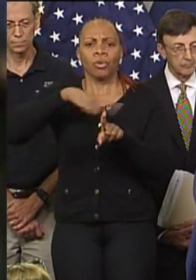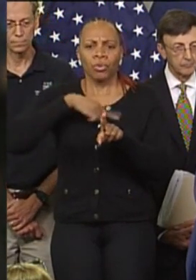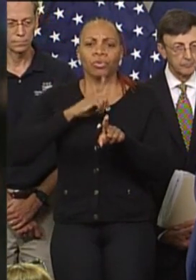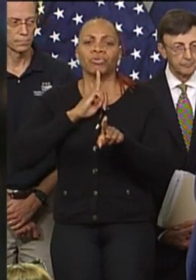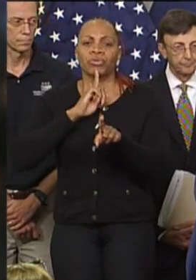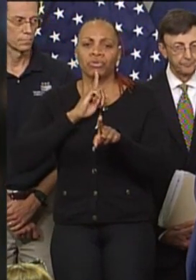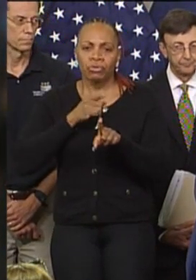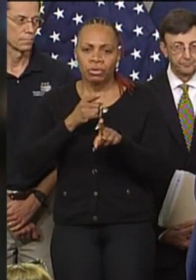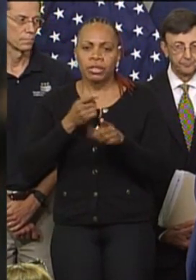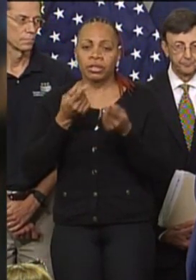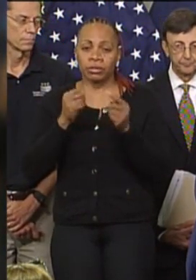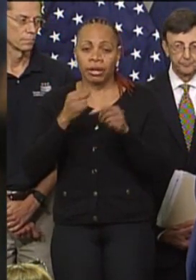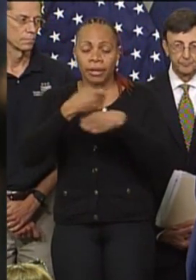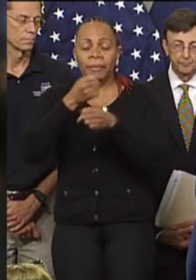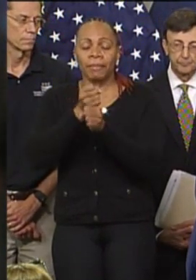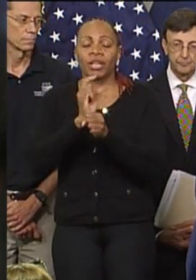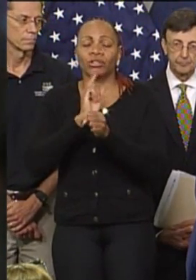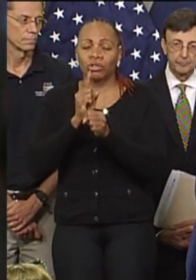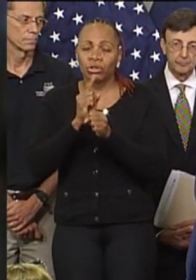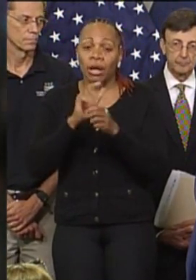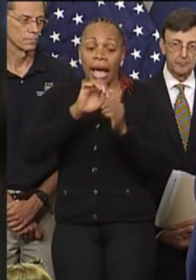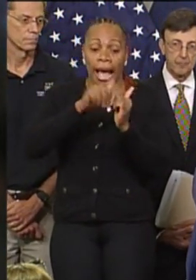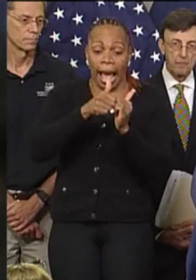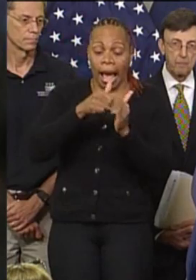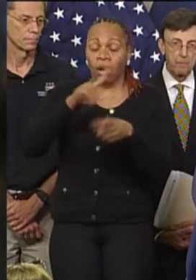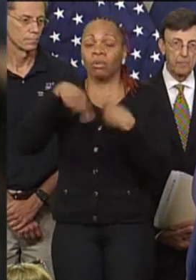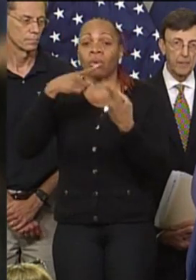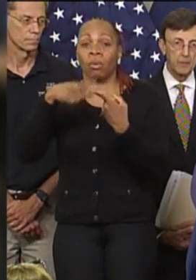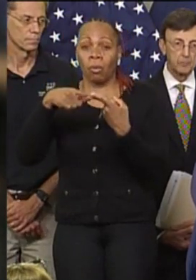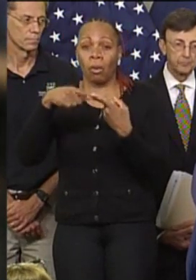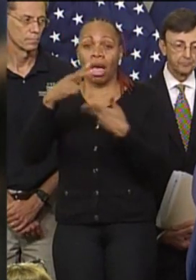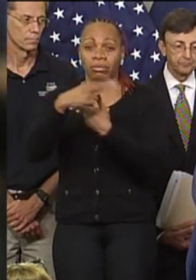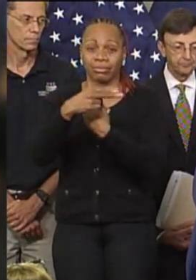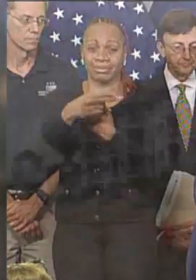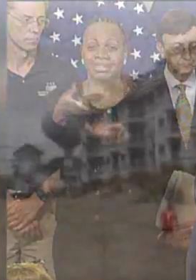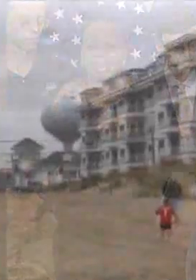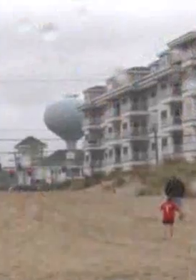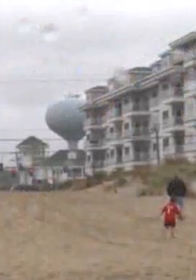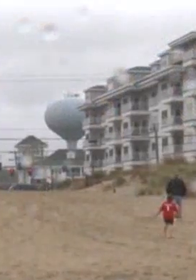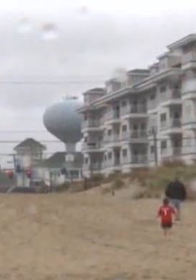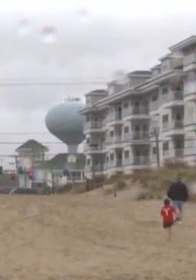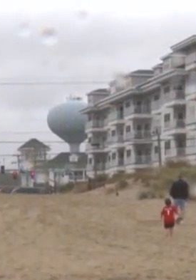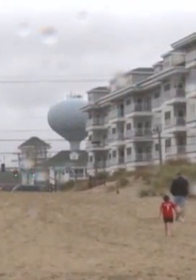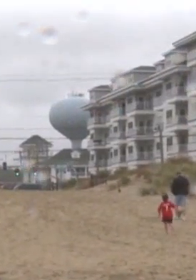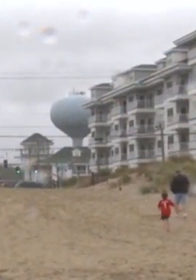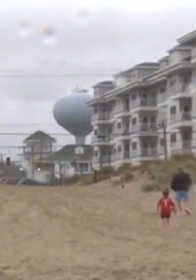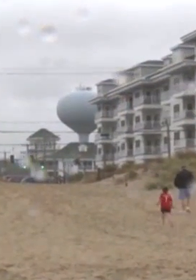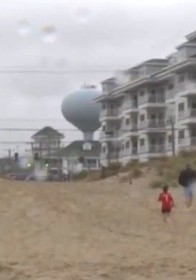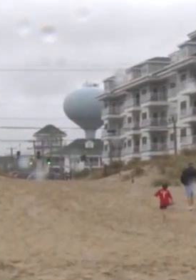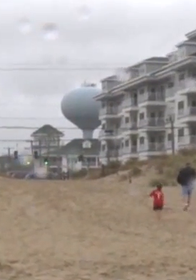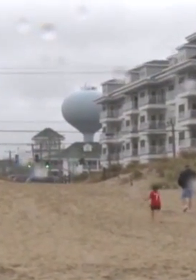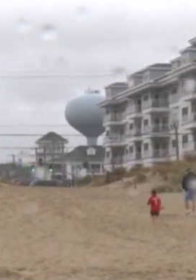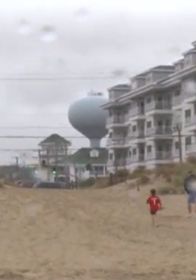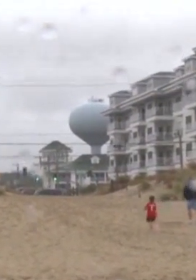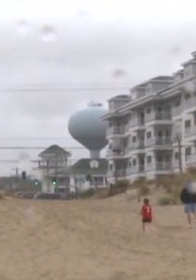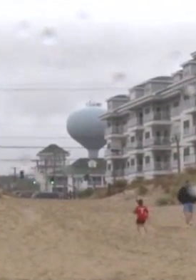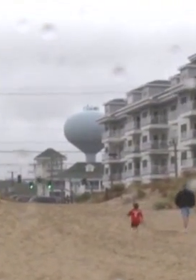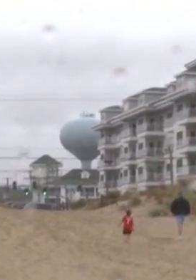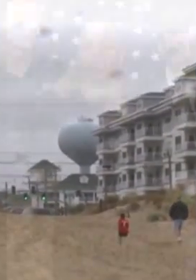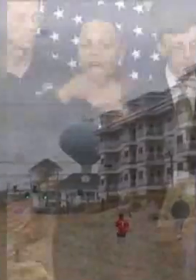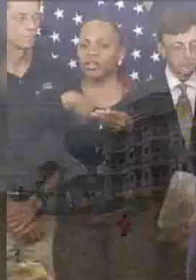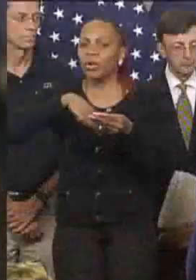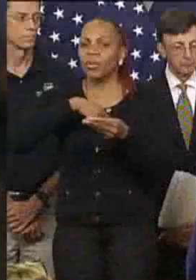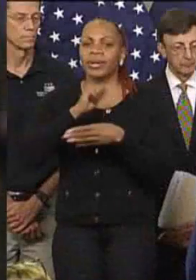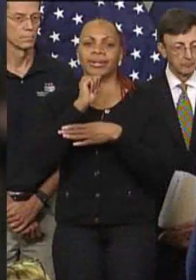ensure that no matter how or when the storm arrives, the city will be well prepared and our residents safe. Let me tell you first, we are not ordering